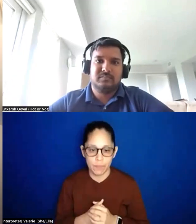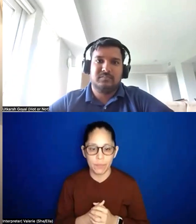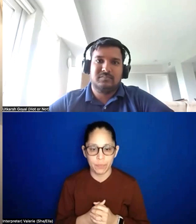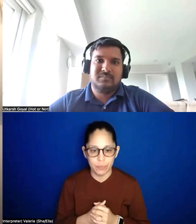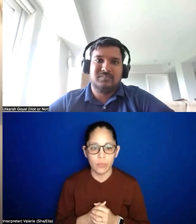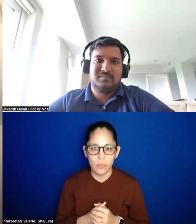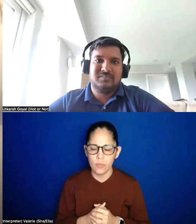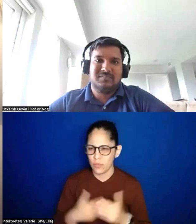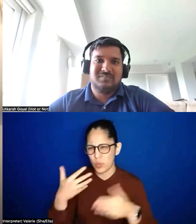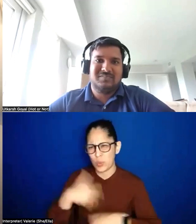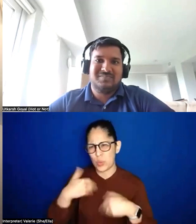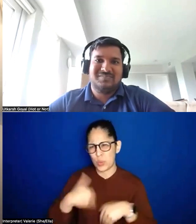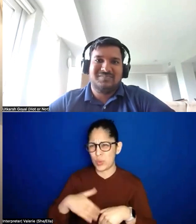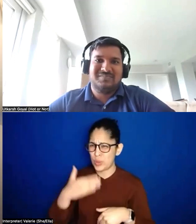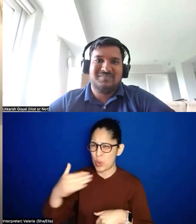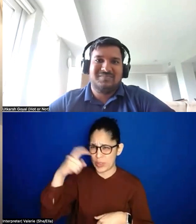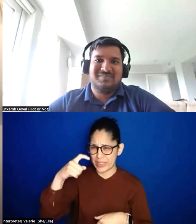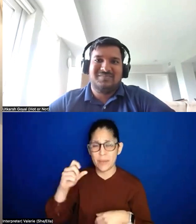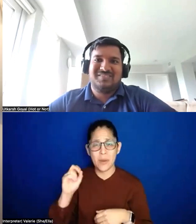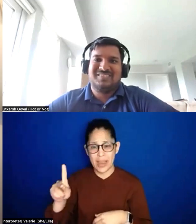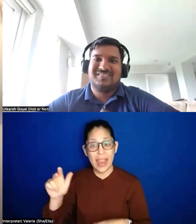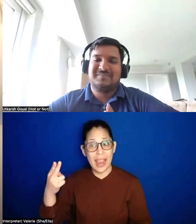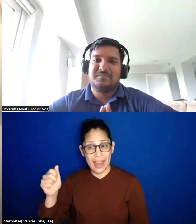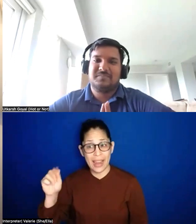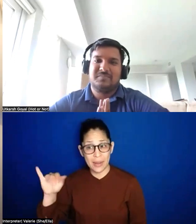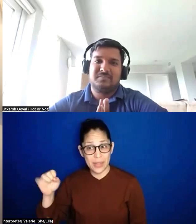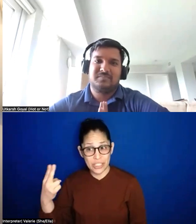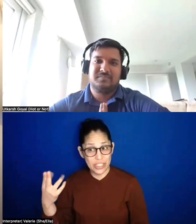Mm-hmm. Such wisdom. All right, Hamish,